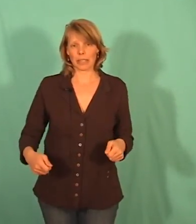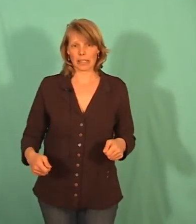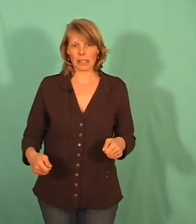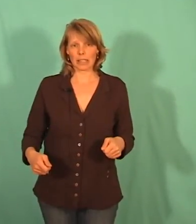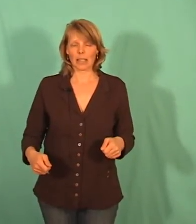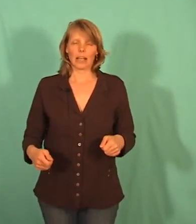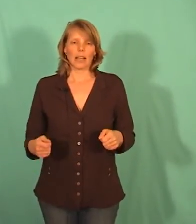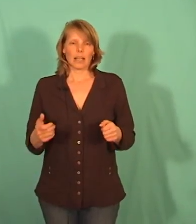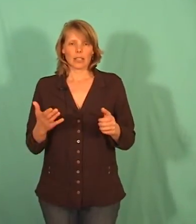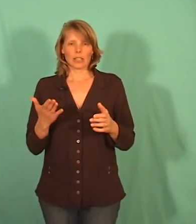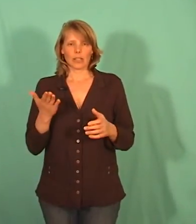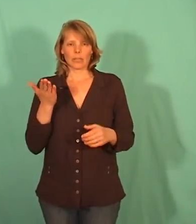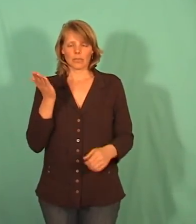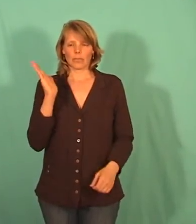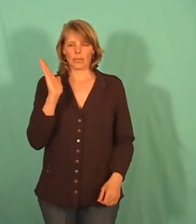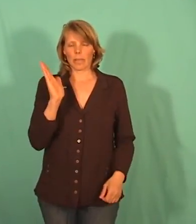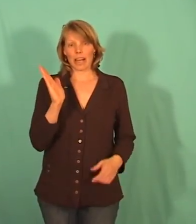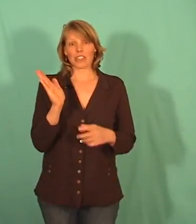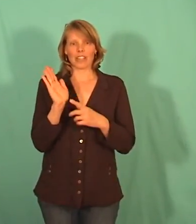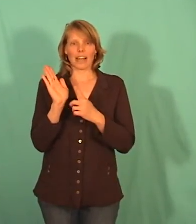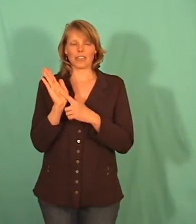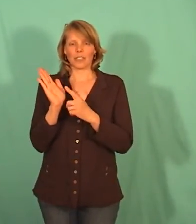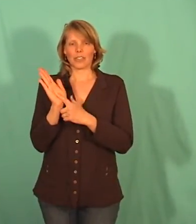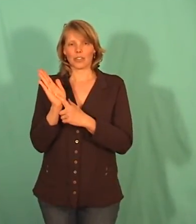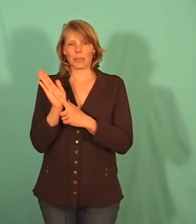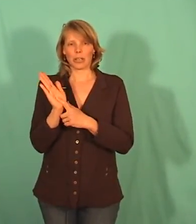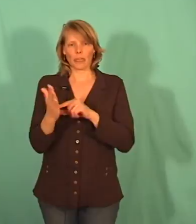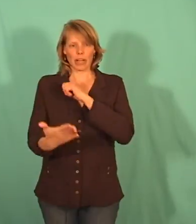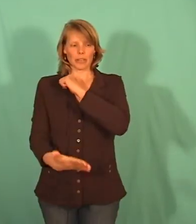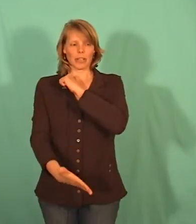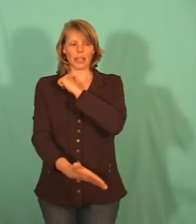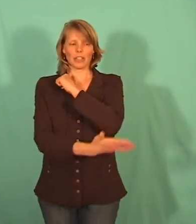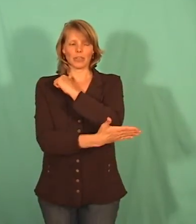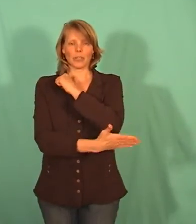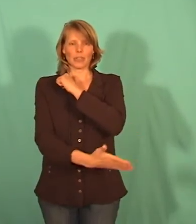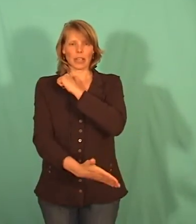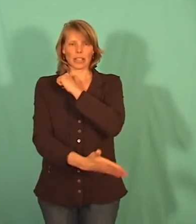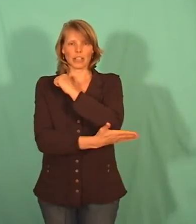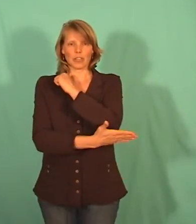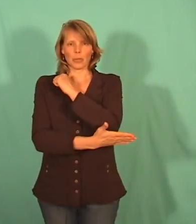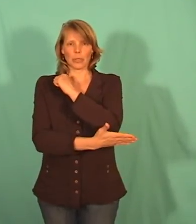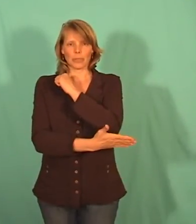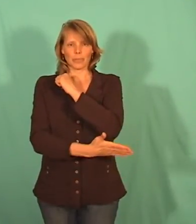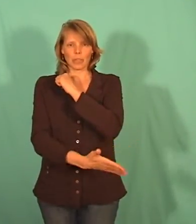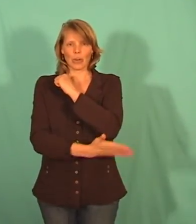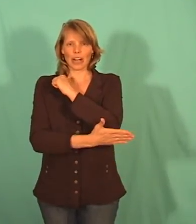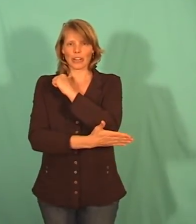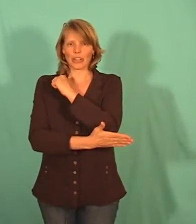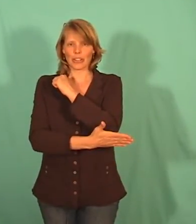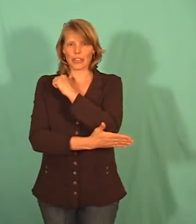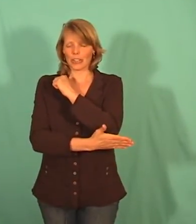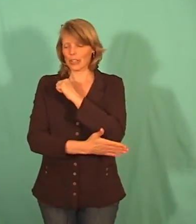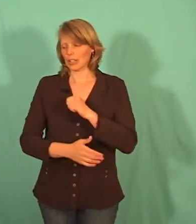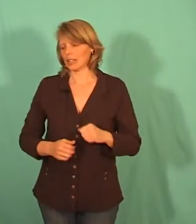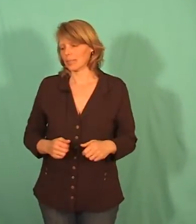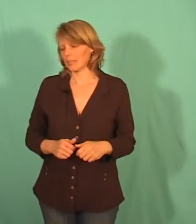pieces. So imagine that. Here's your big cracker, and you crack it on your elbow. Cracker.